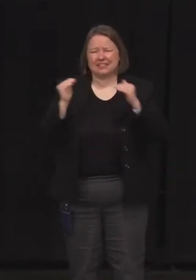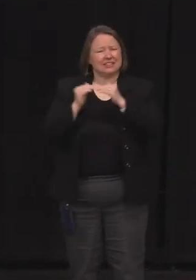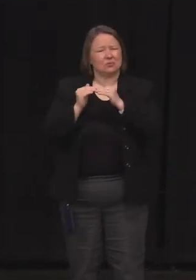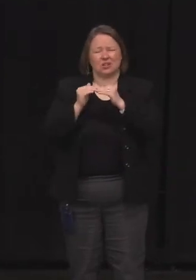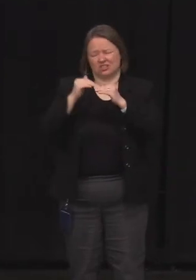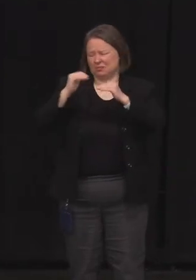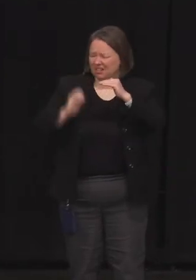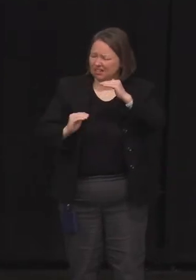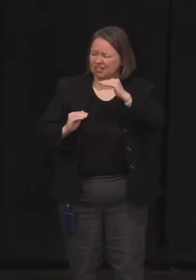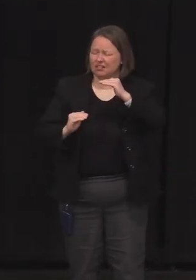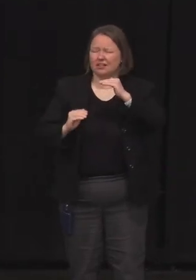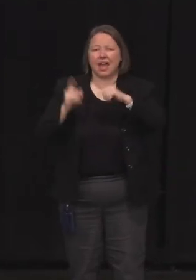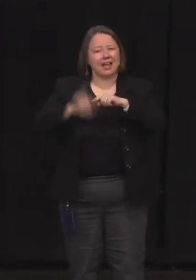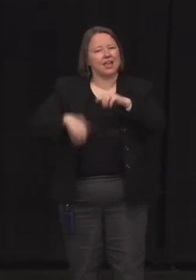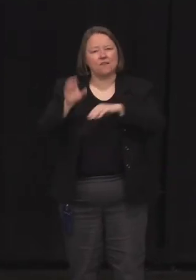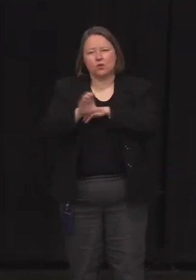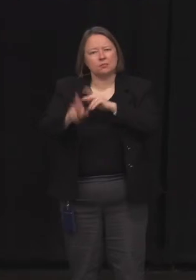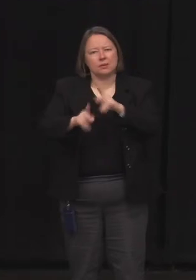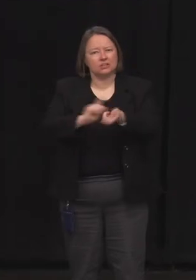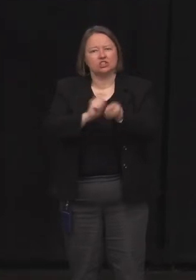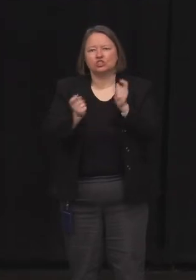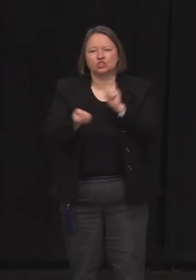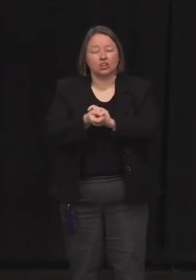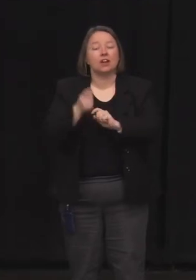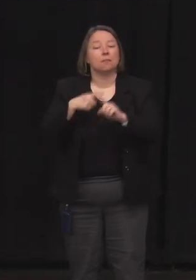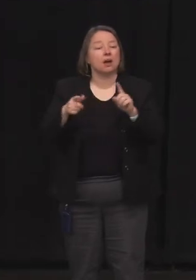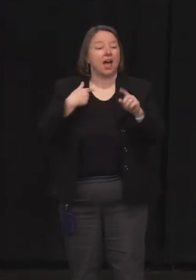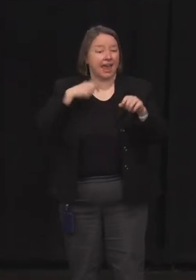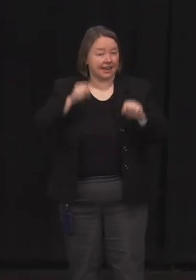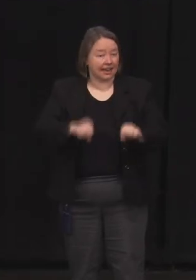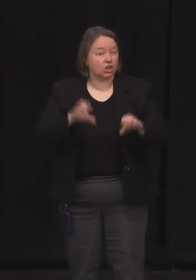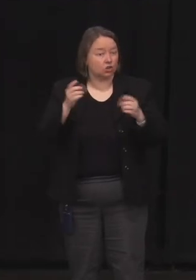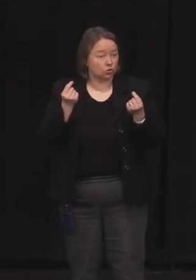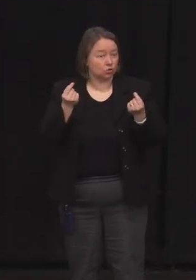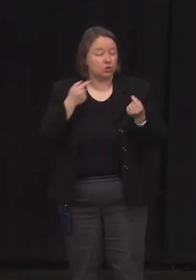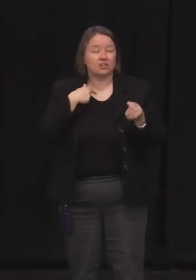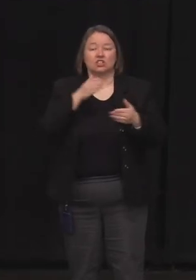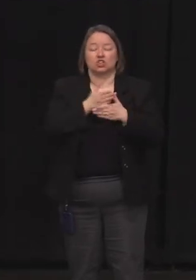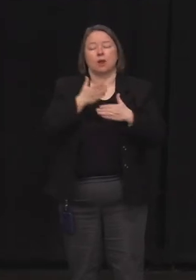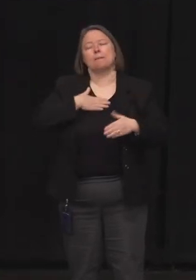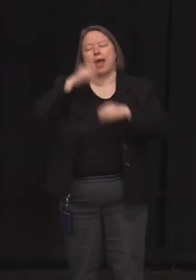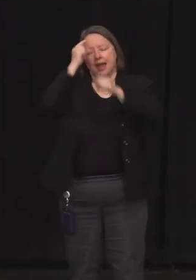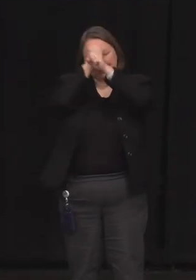And I can't force those people to change, but what I can do is tell them my dream.